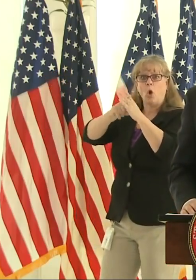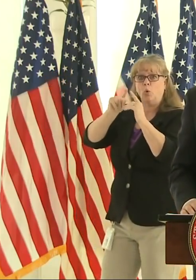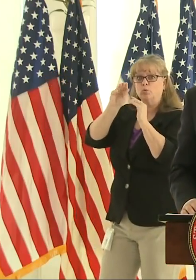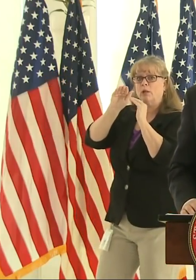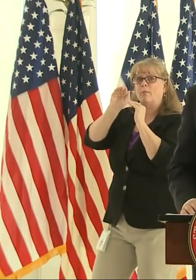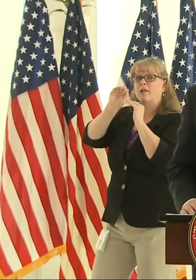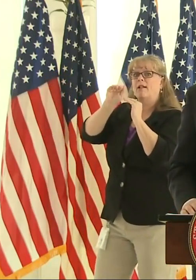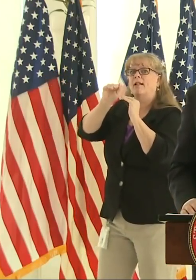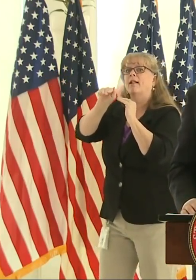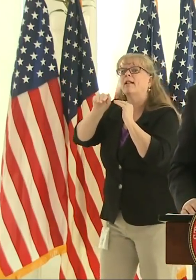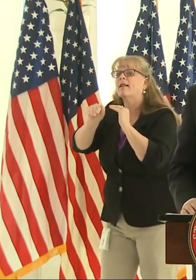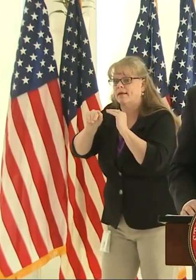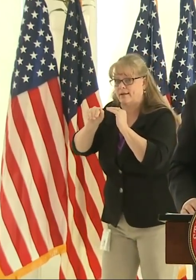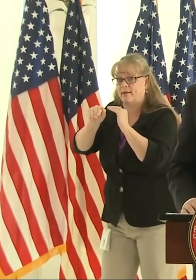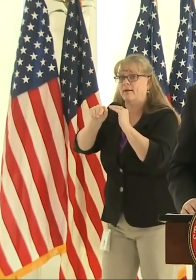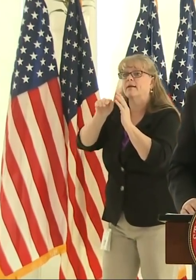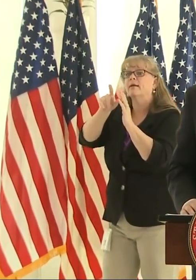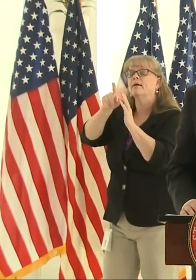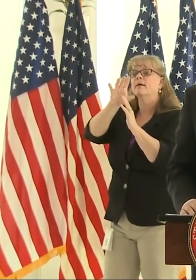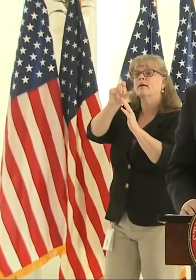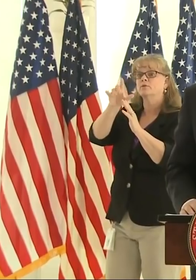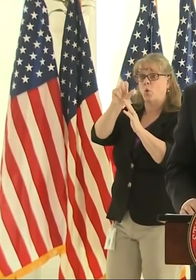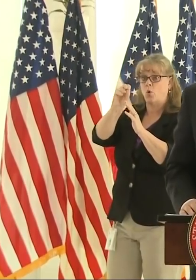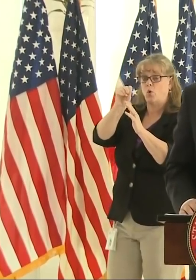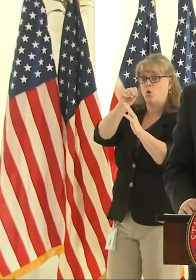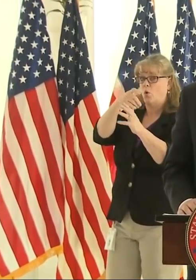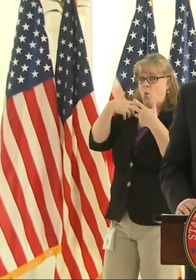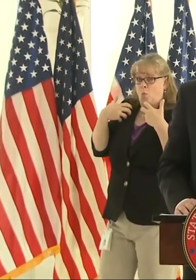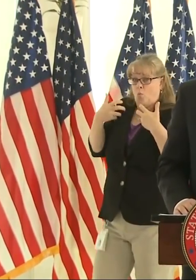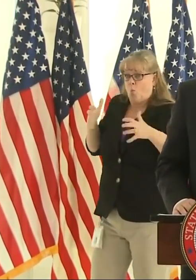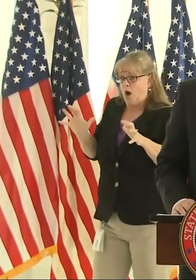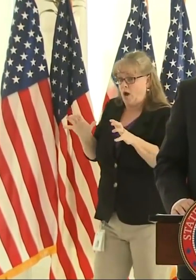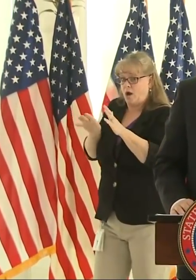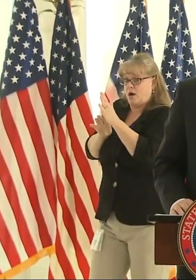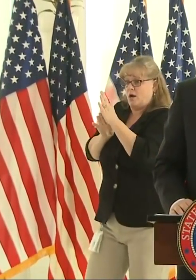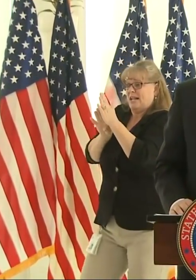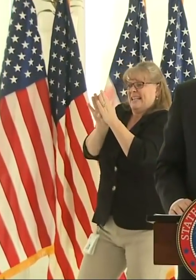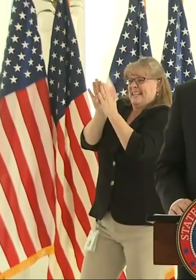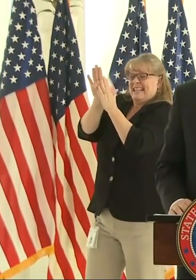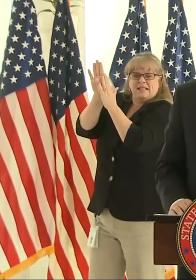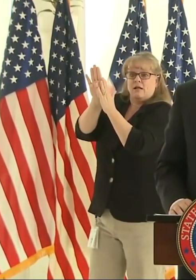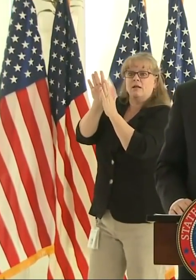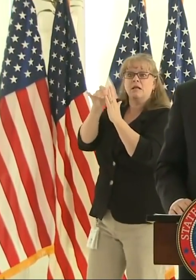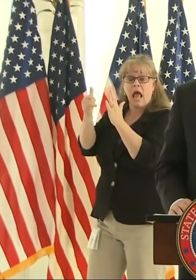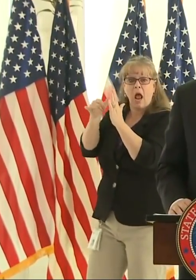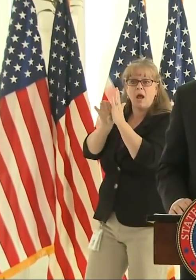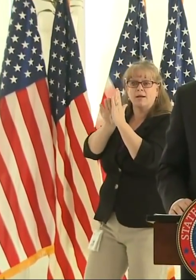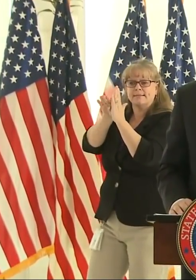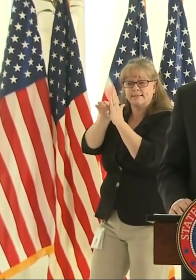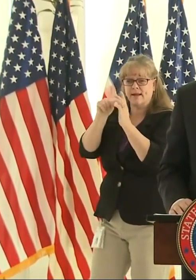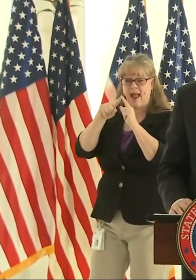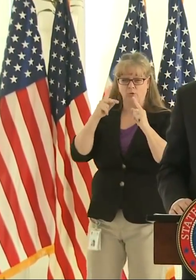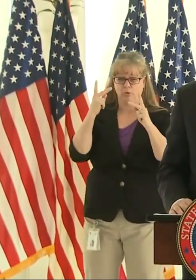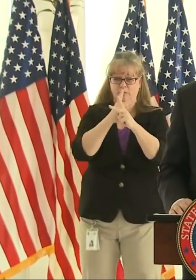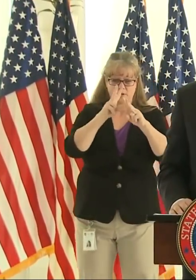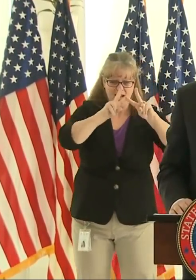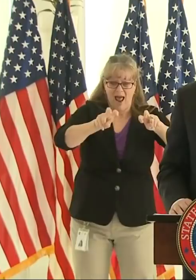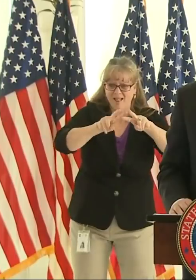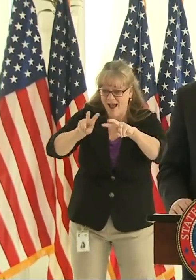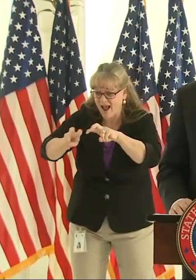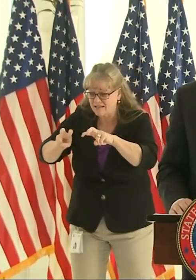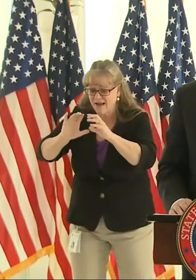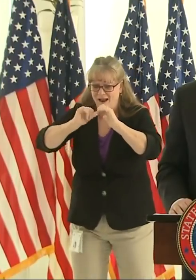curve that would have overwhelmed our hospitals. We are now have to figure out how we can make this sustainable and create a sustainable way of life